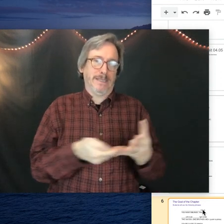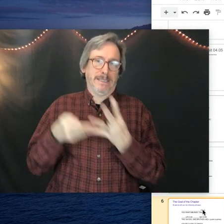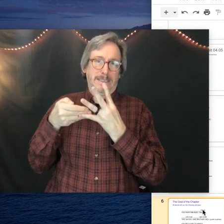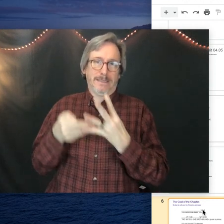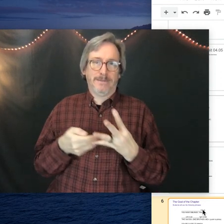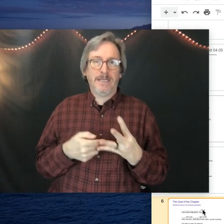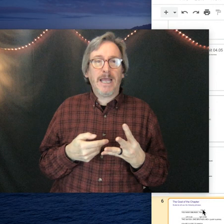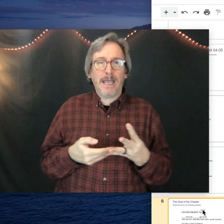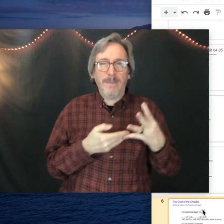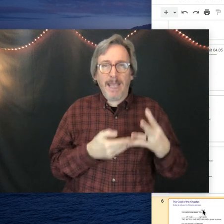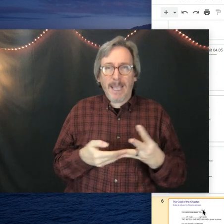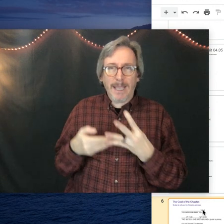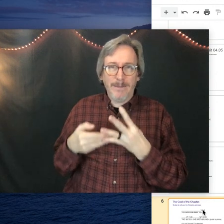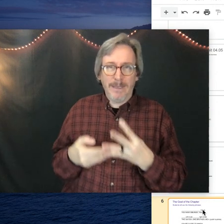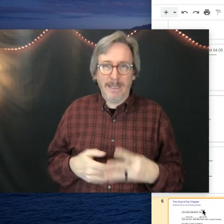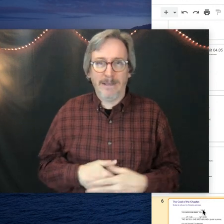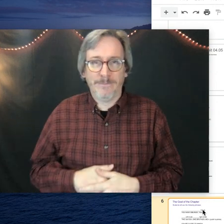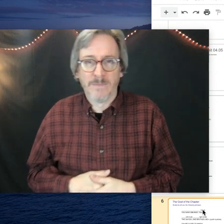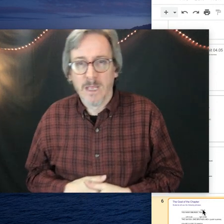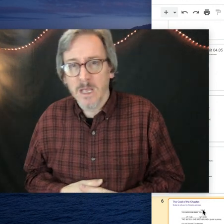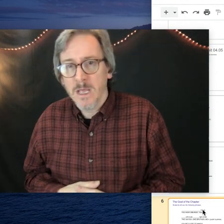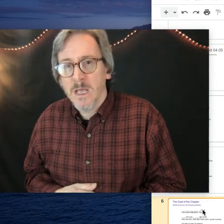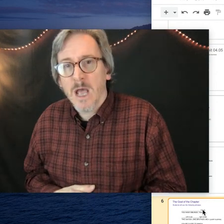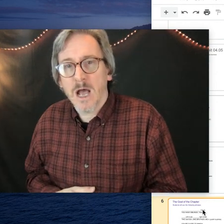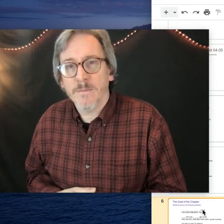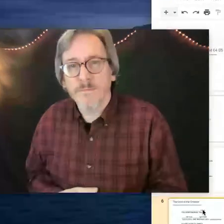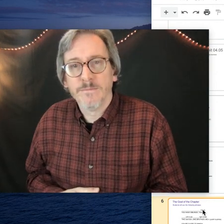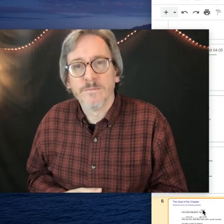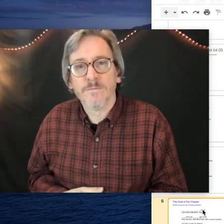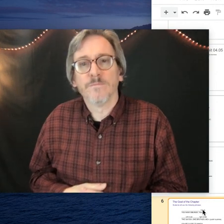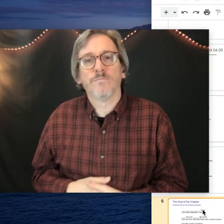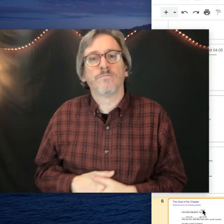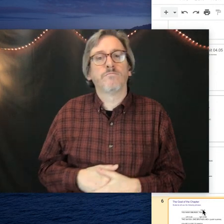B. And B.